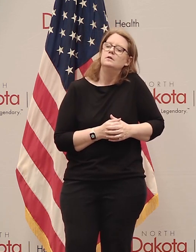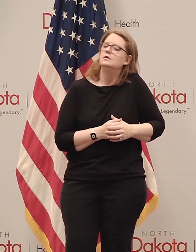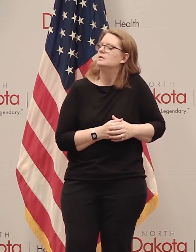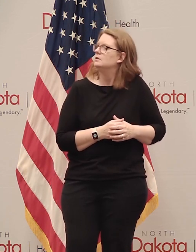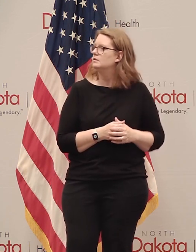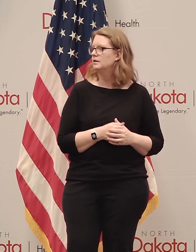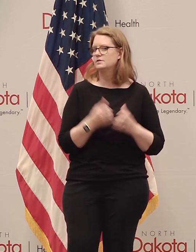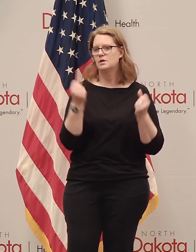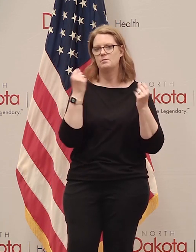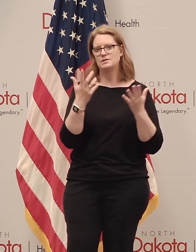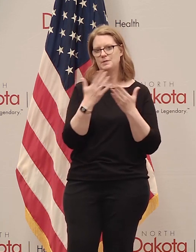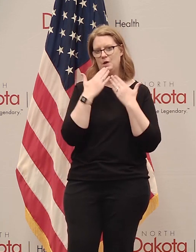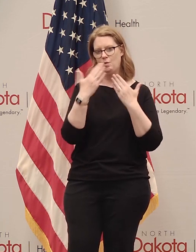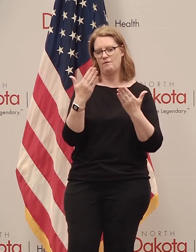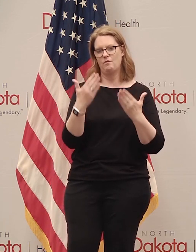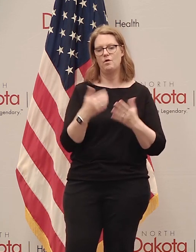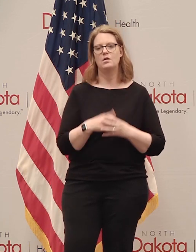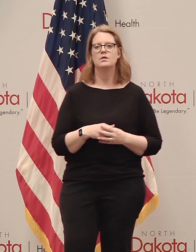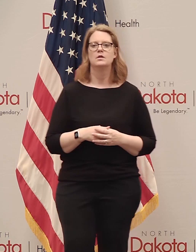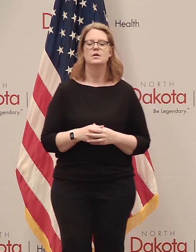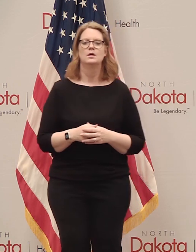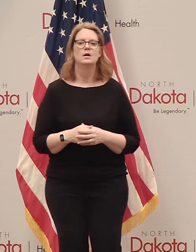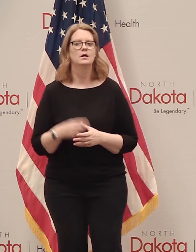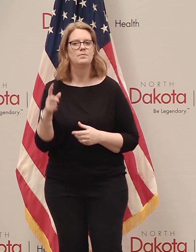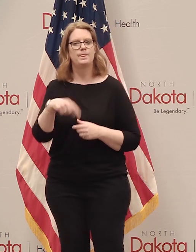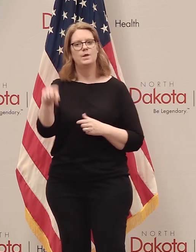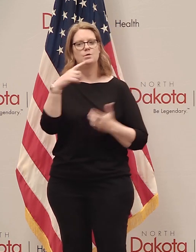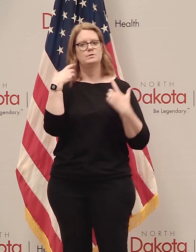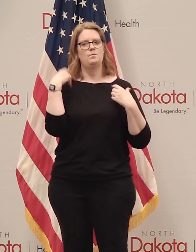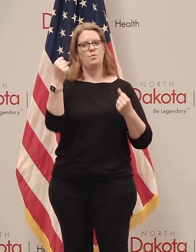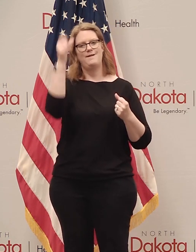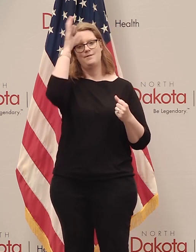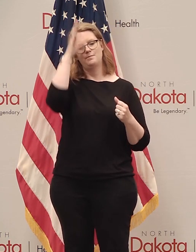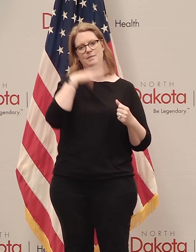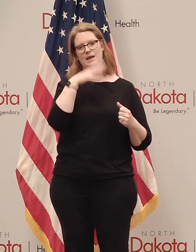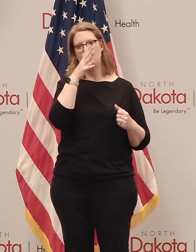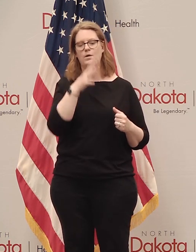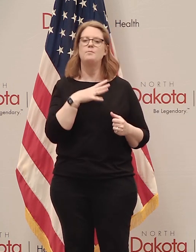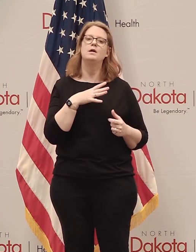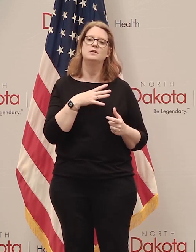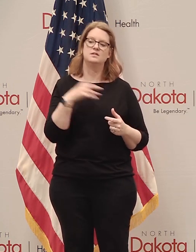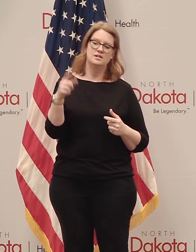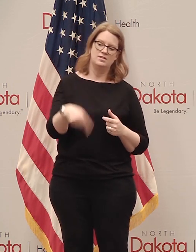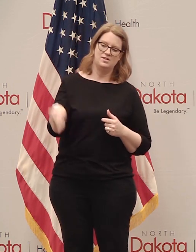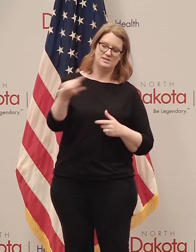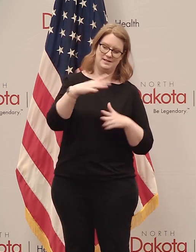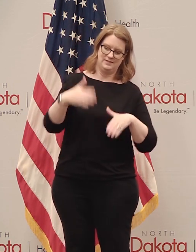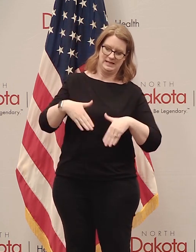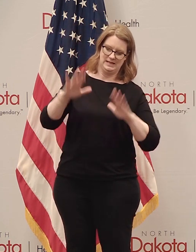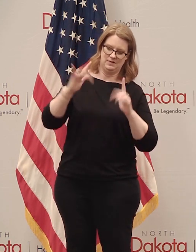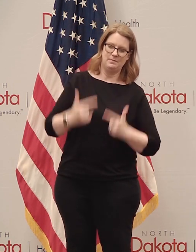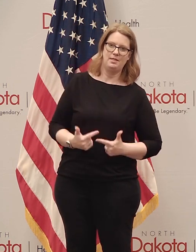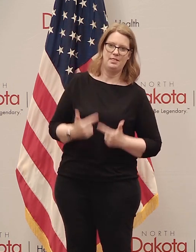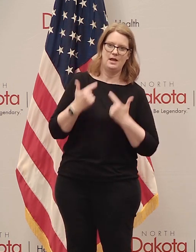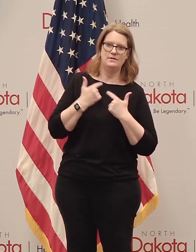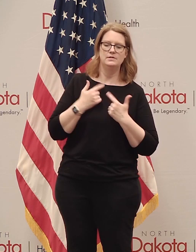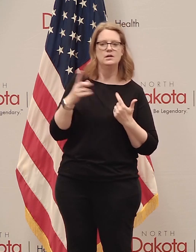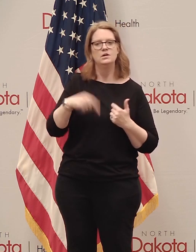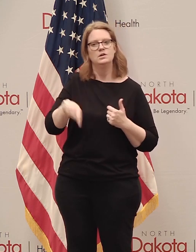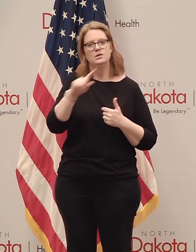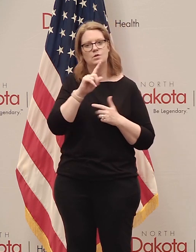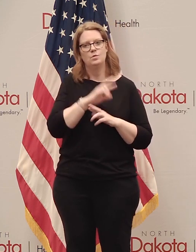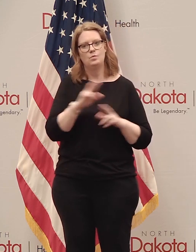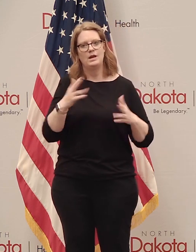be grateful for when we think about those brave men and women who have given their lives for our country. And as we get ready to enjoy this